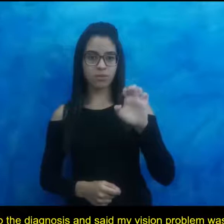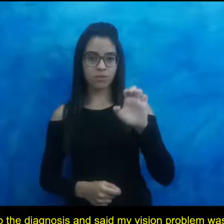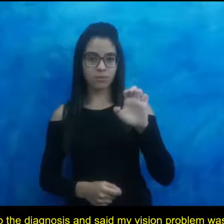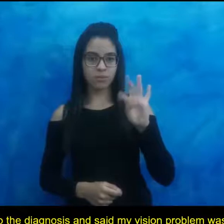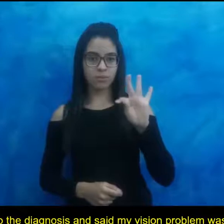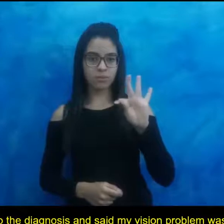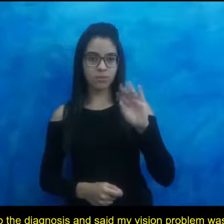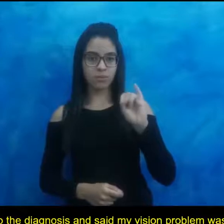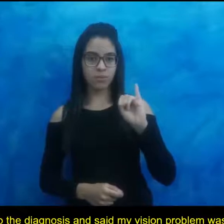pigmentosa.